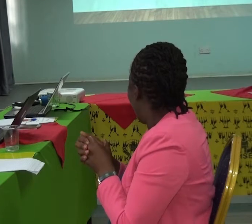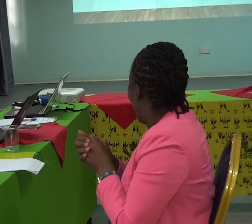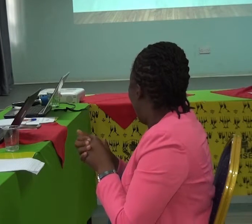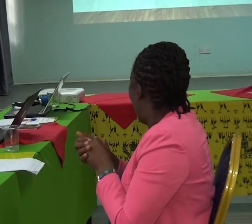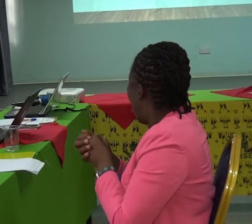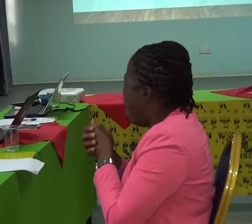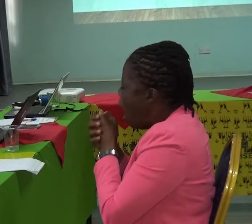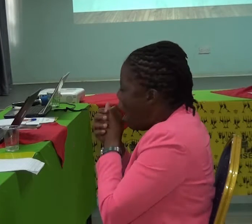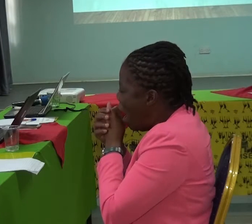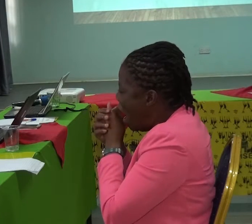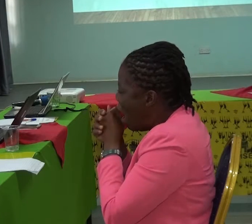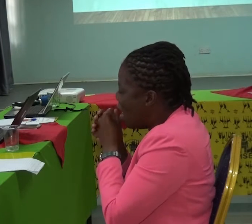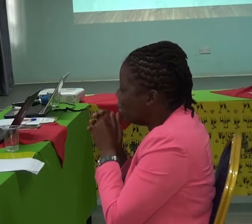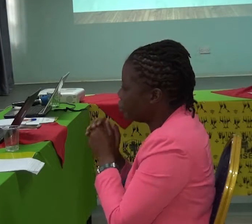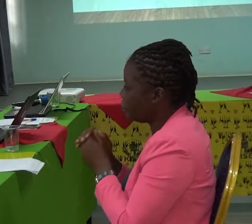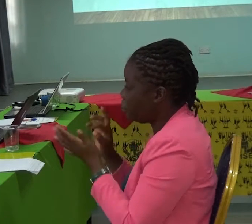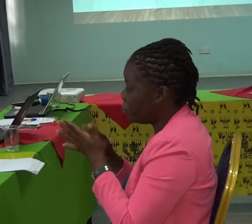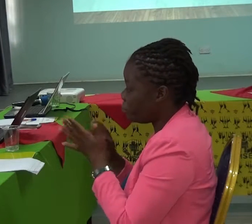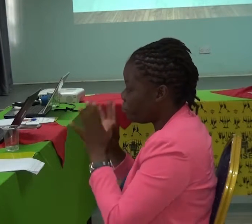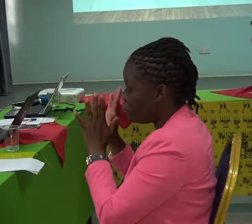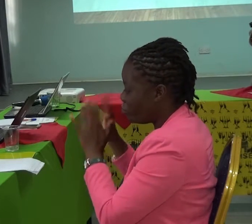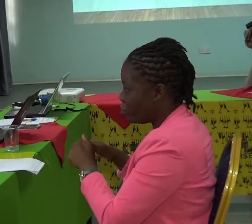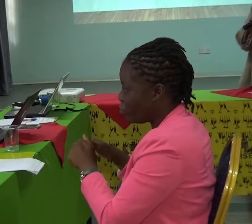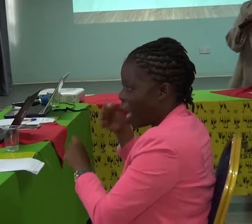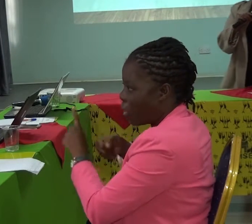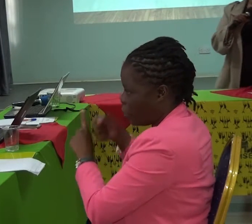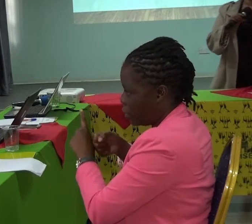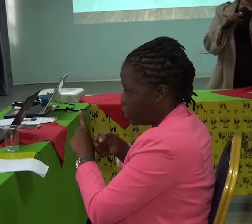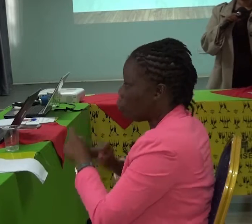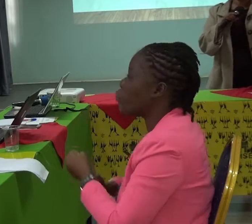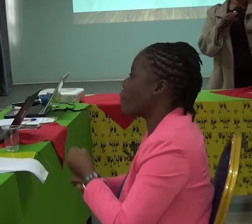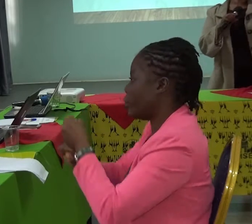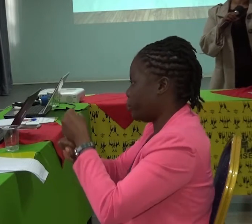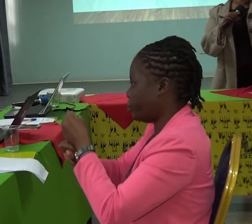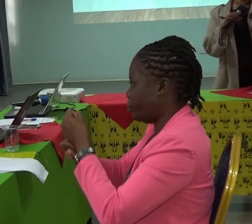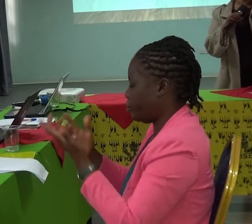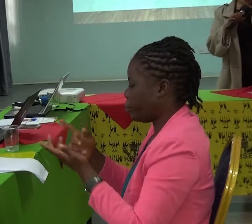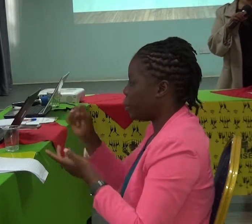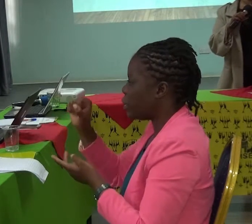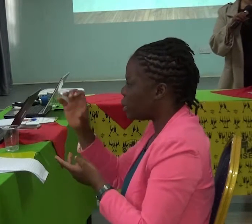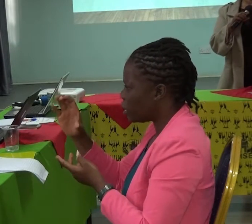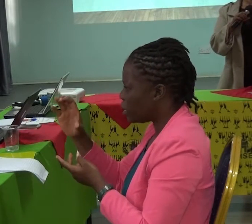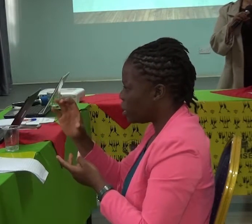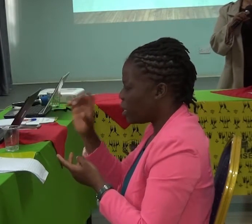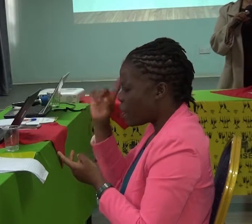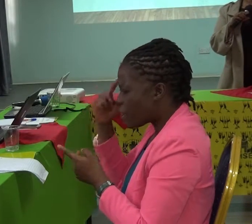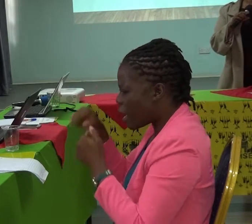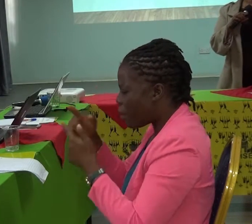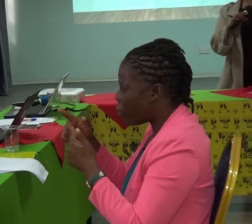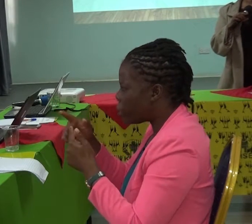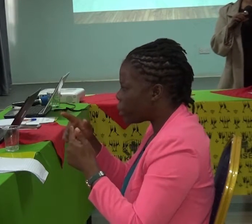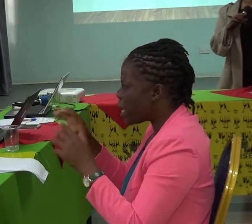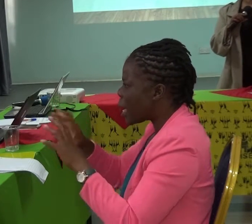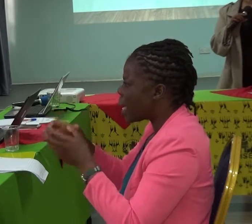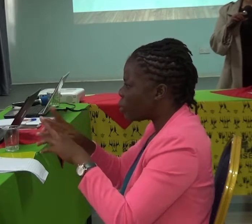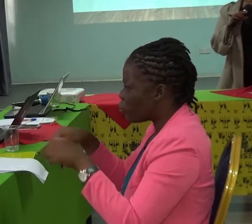into support. And when we move into support, I would like TSC to think in terms of classroom support for the teacher. We really